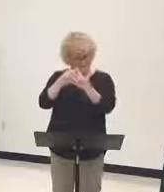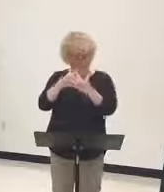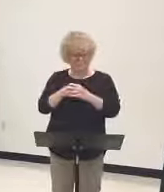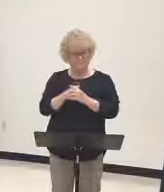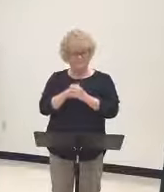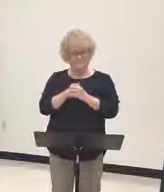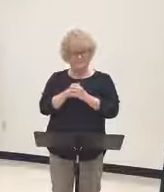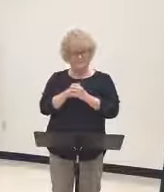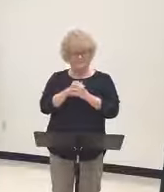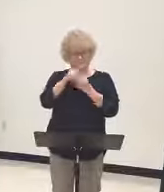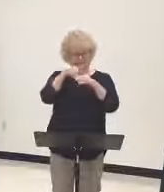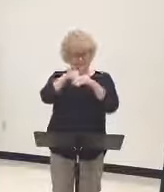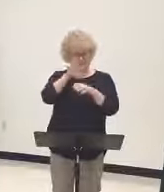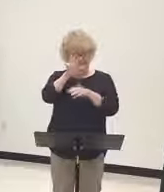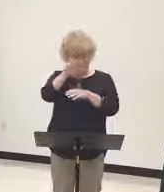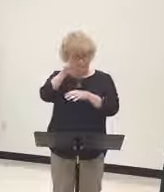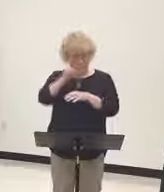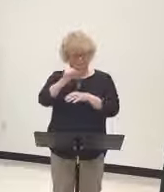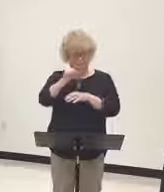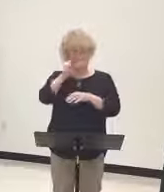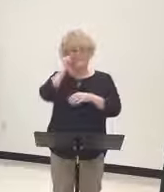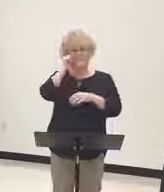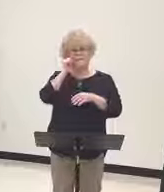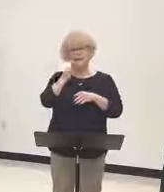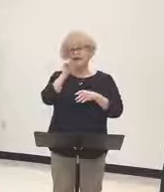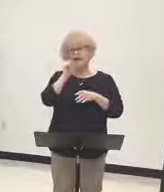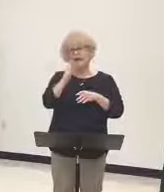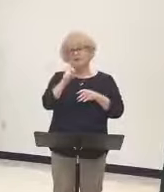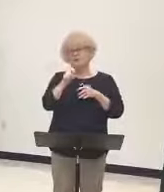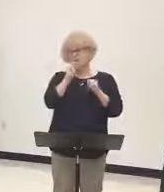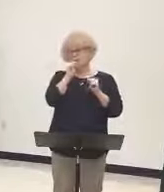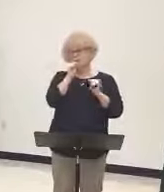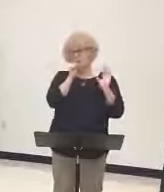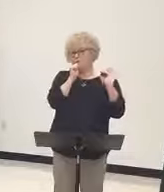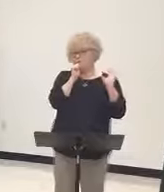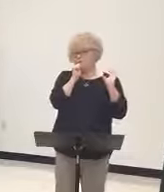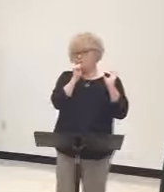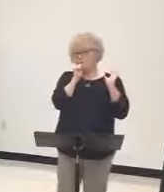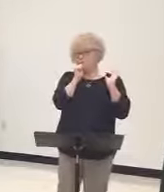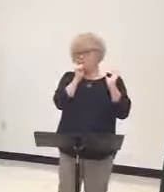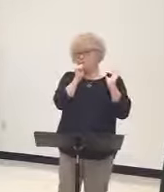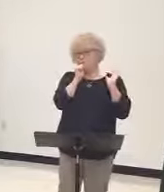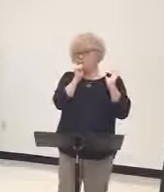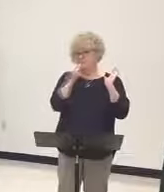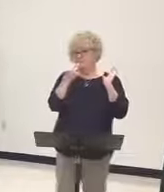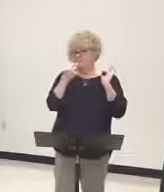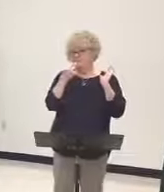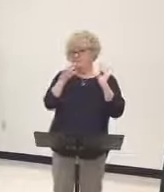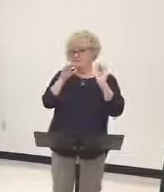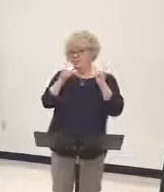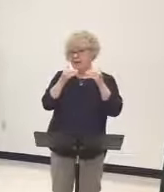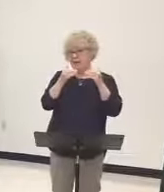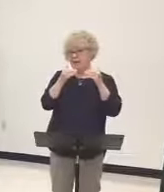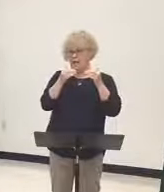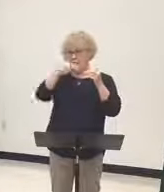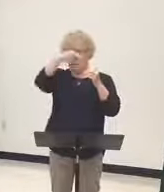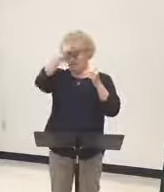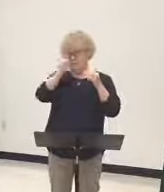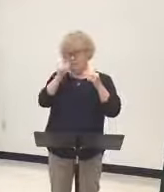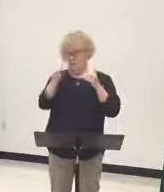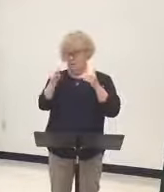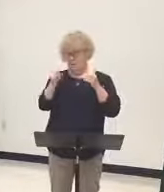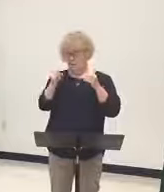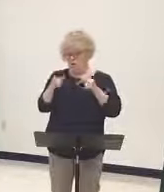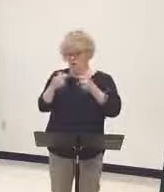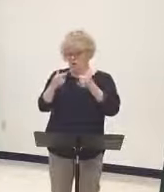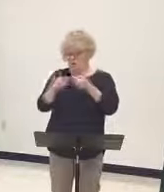And in order to do that, it had to be in secret. And he tells of how there were nuns who lived